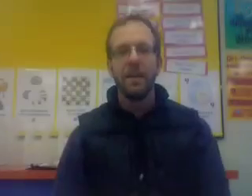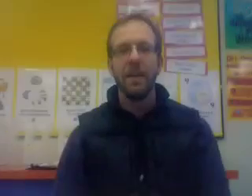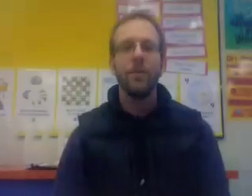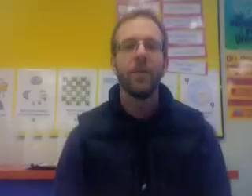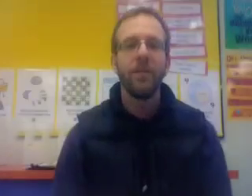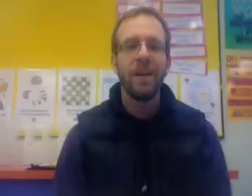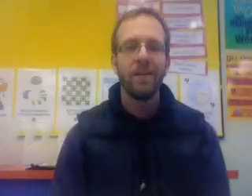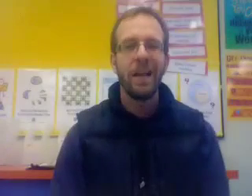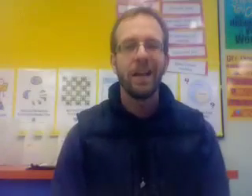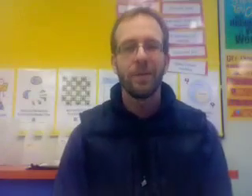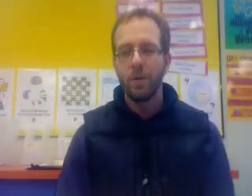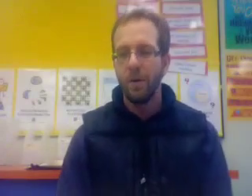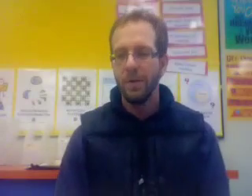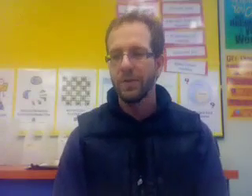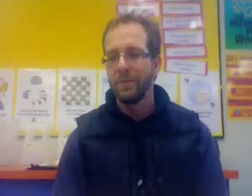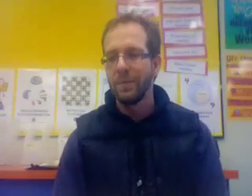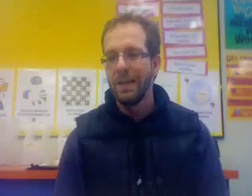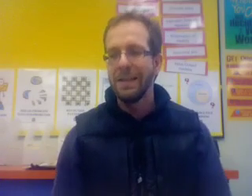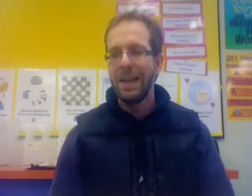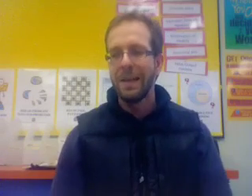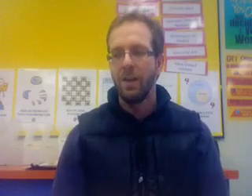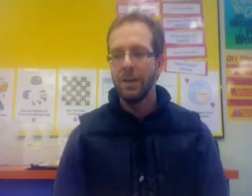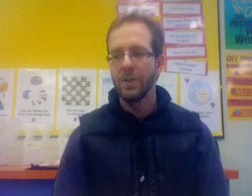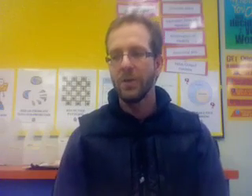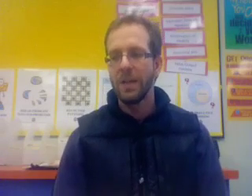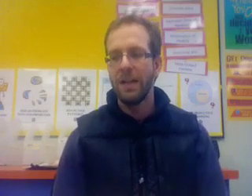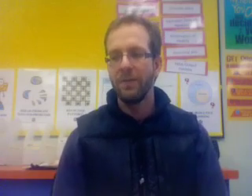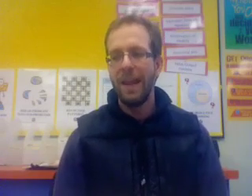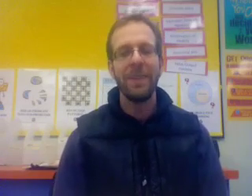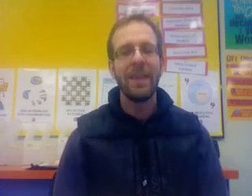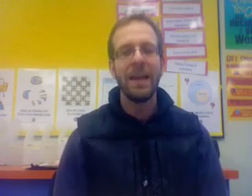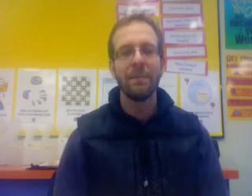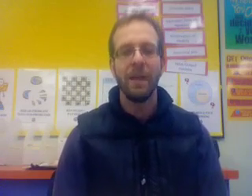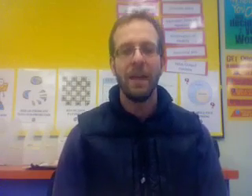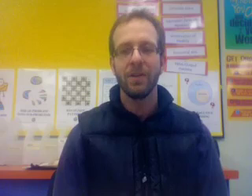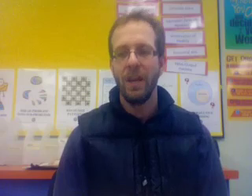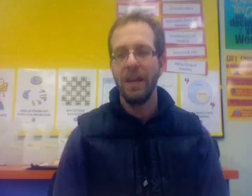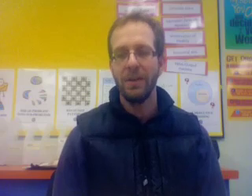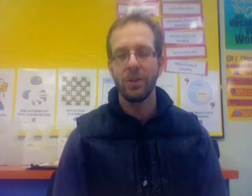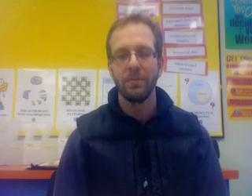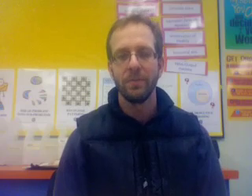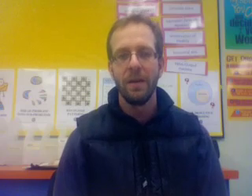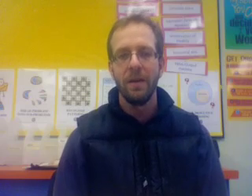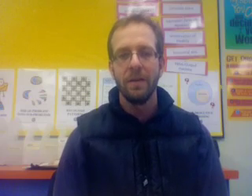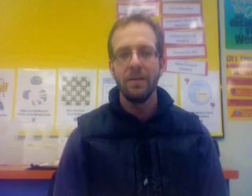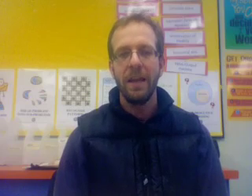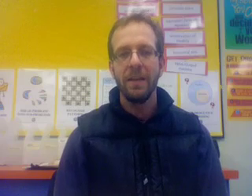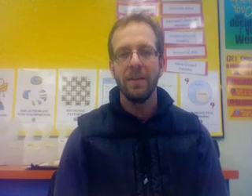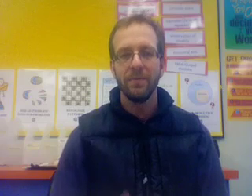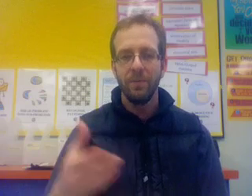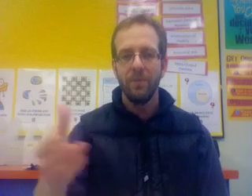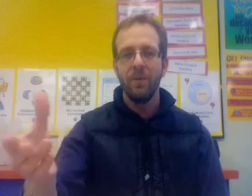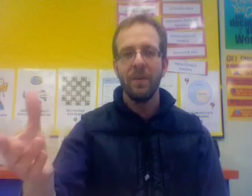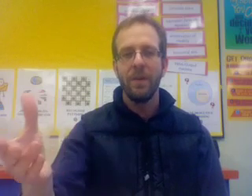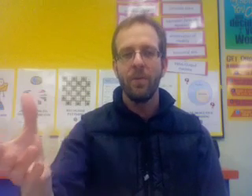Now for the final line of the chorus. Take a look at yourself and then make a change. Take, well, we take one